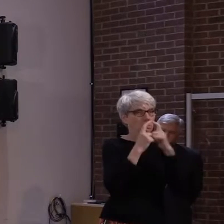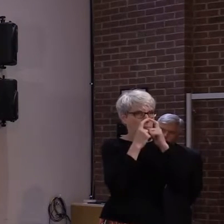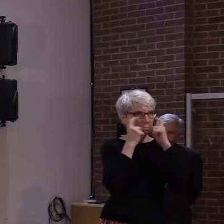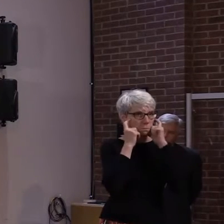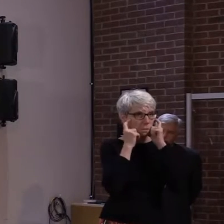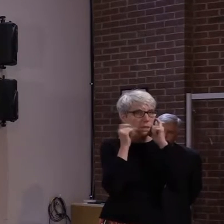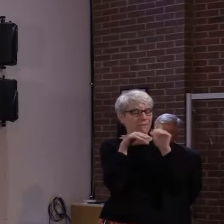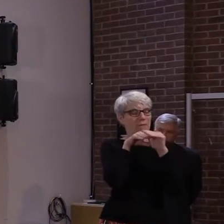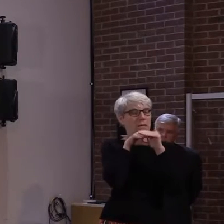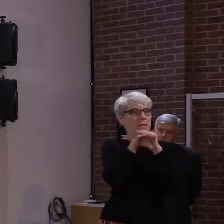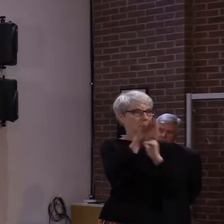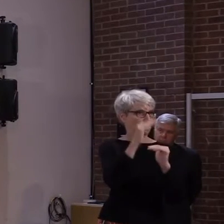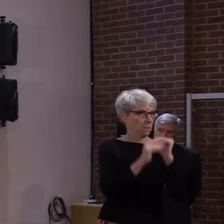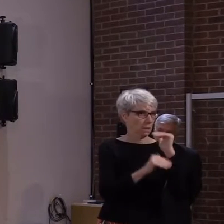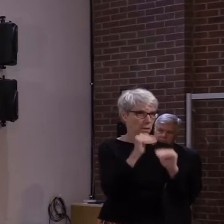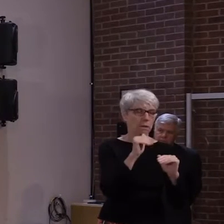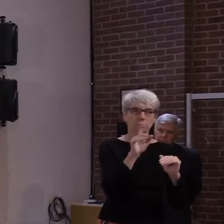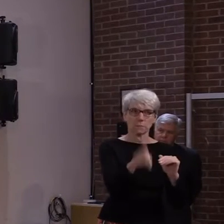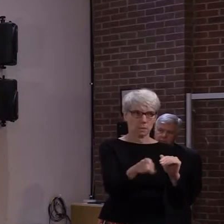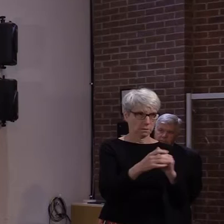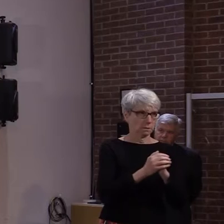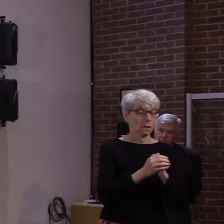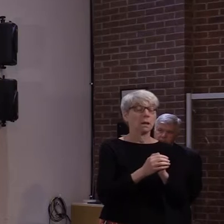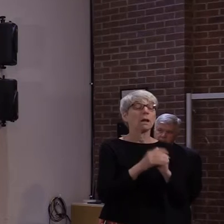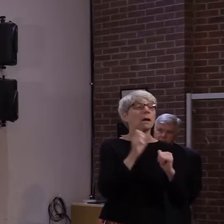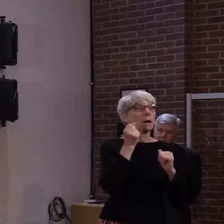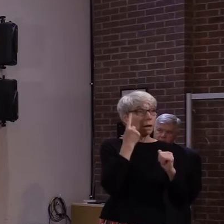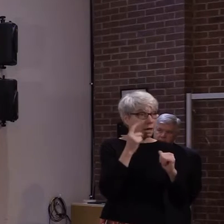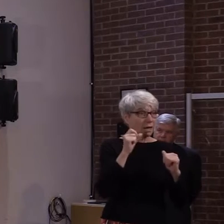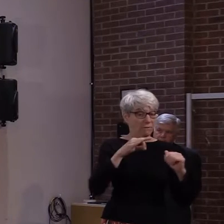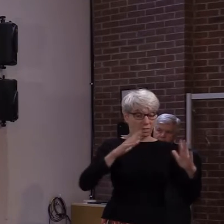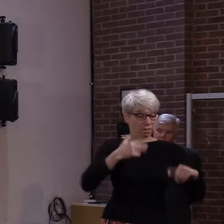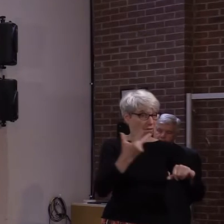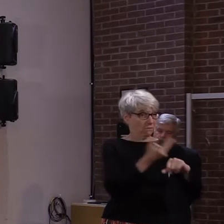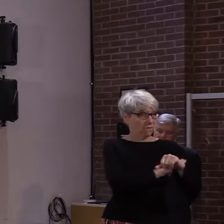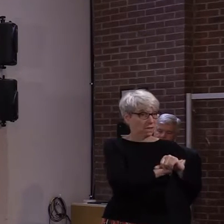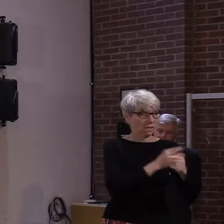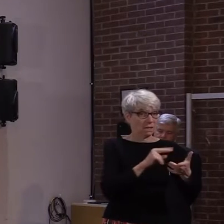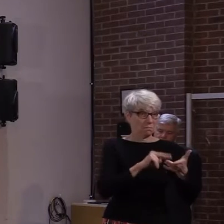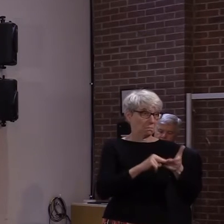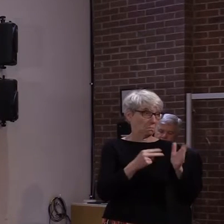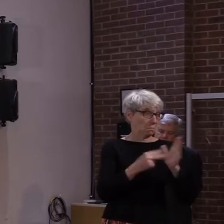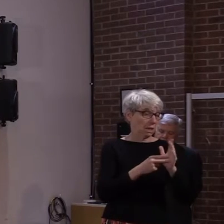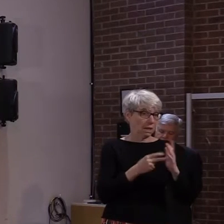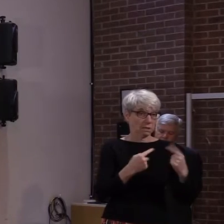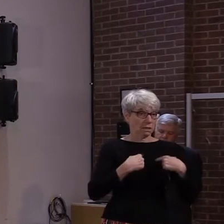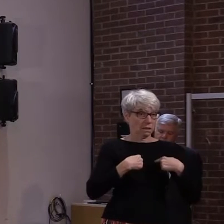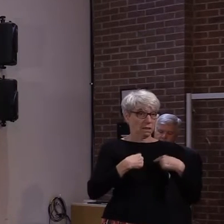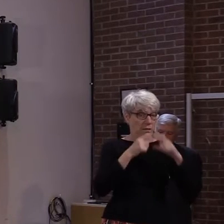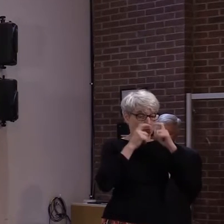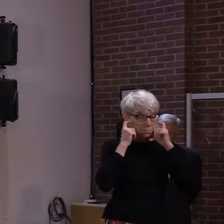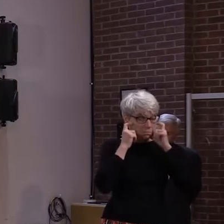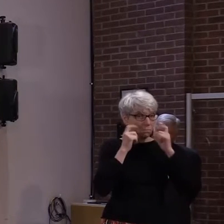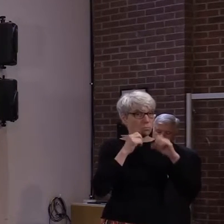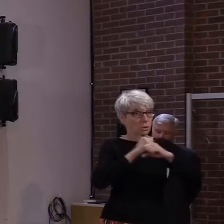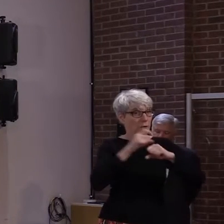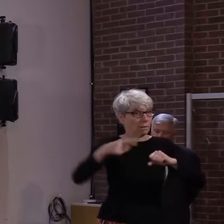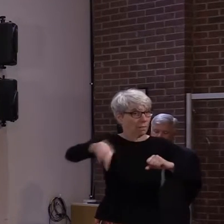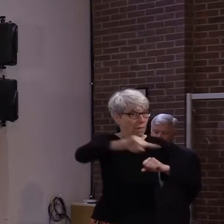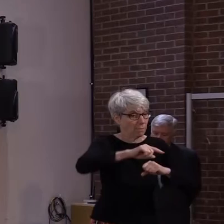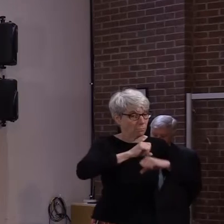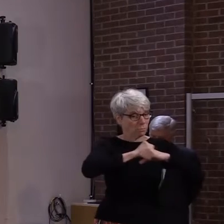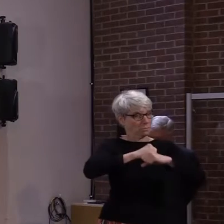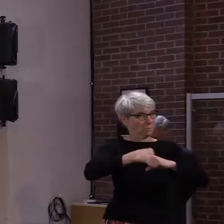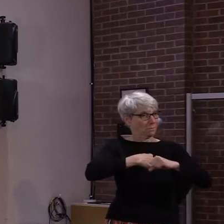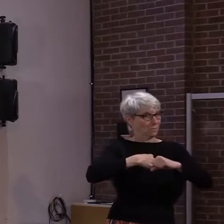settings. If you are not fully vaccinated, wearing a mask helps protect you and the people around you from getting or